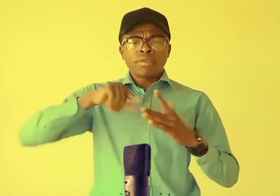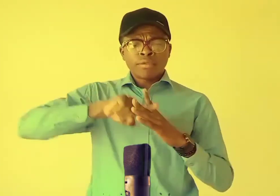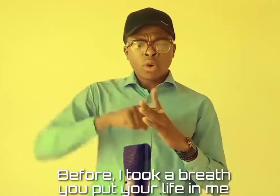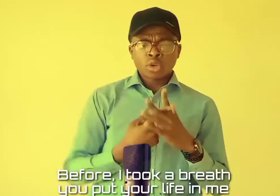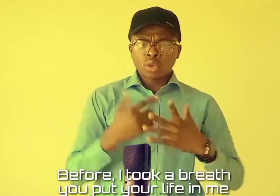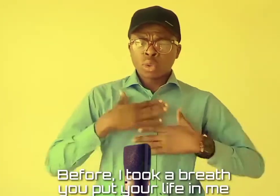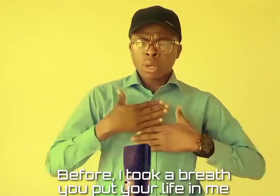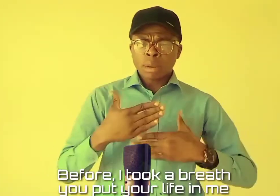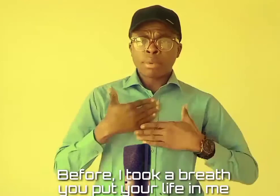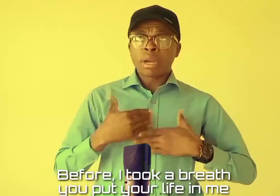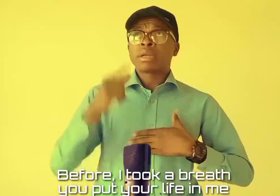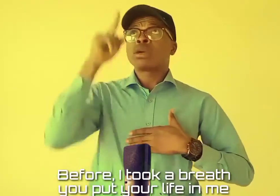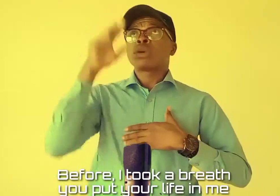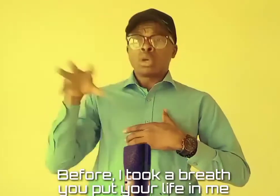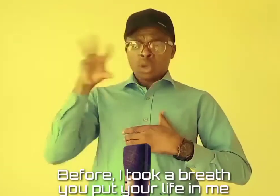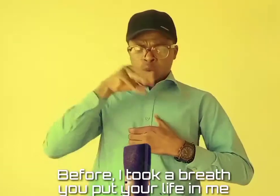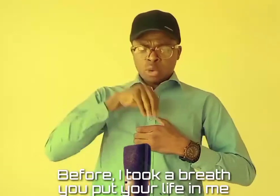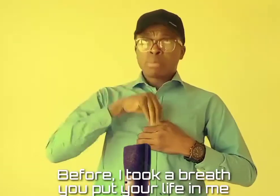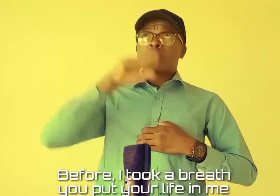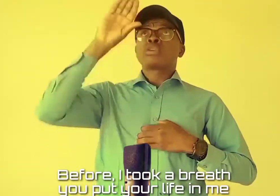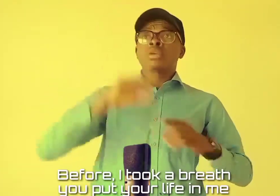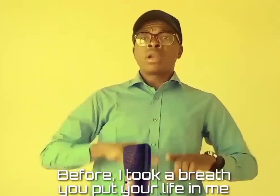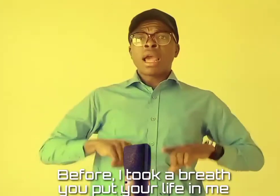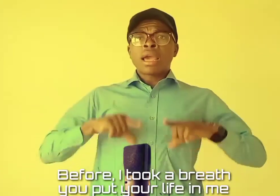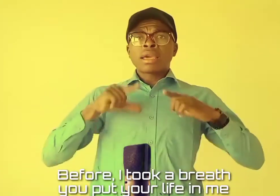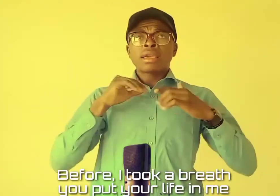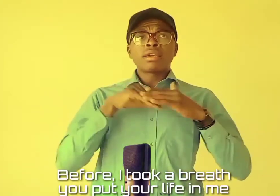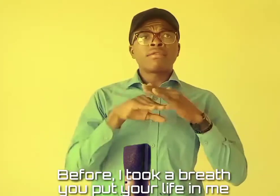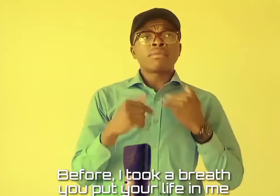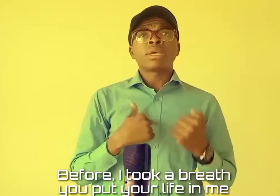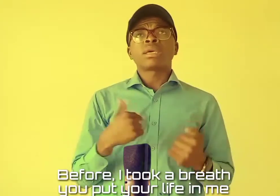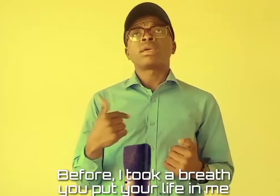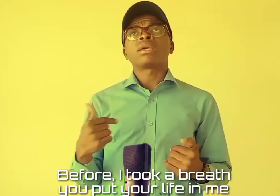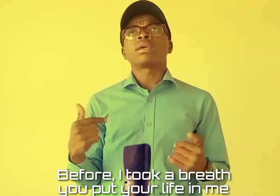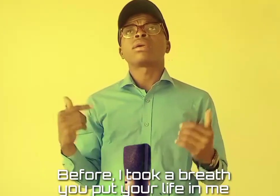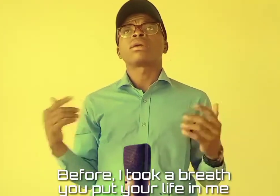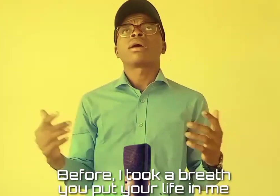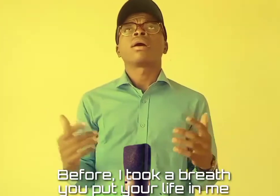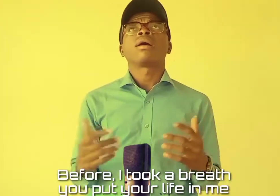Before I took a breath, you breathed your life in me.